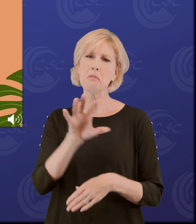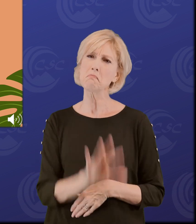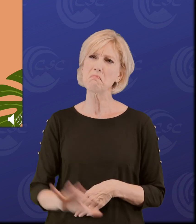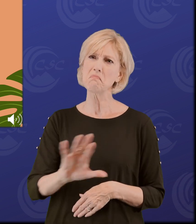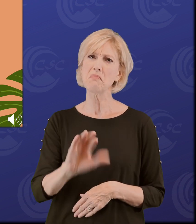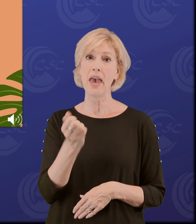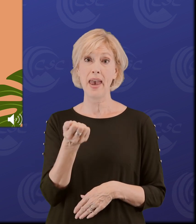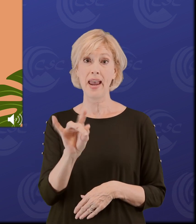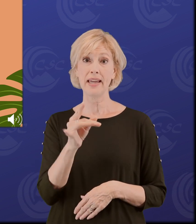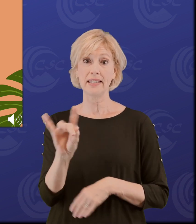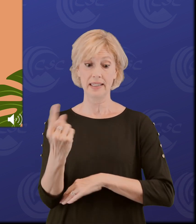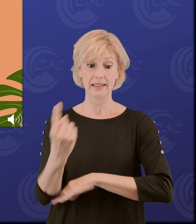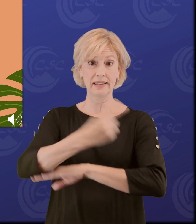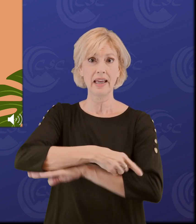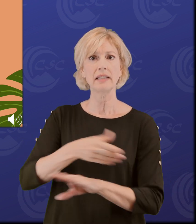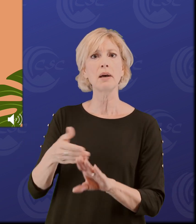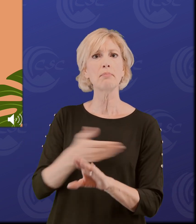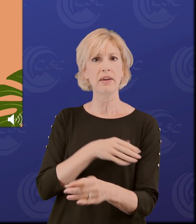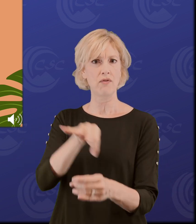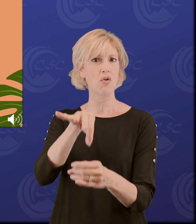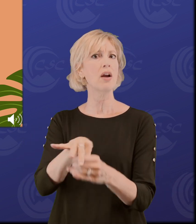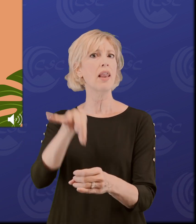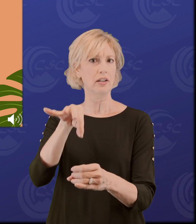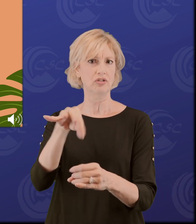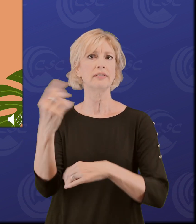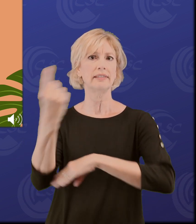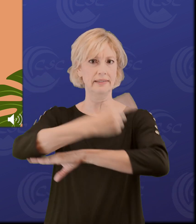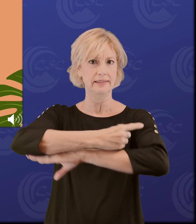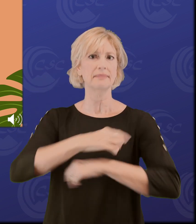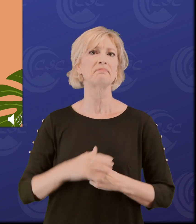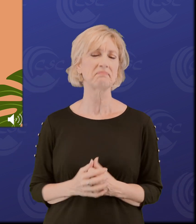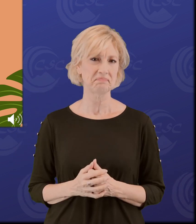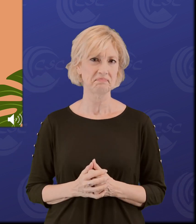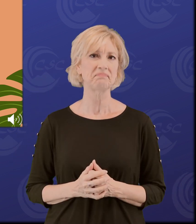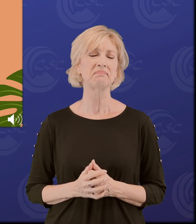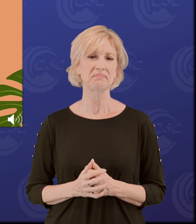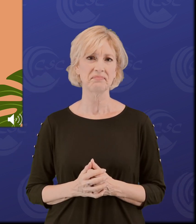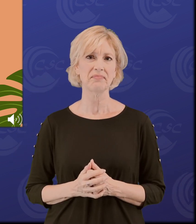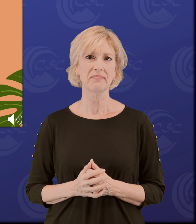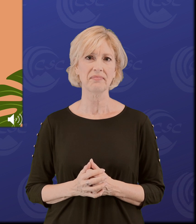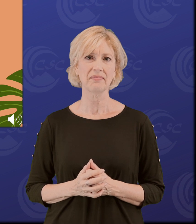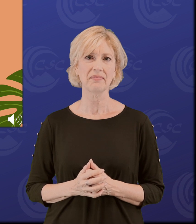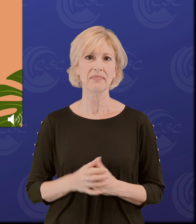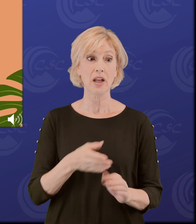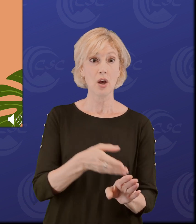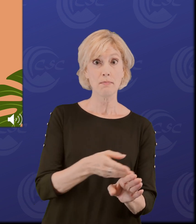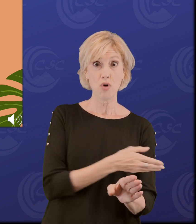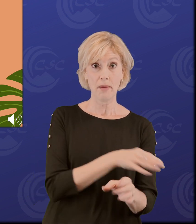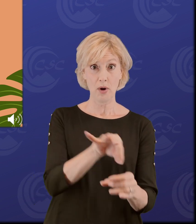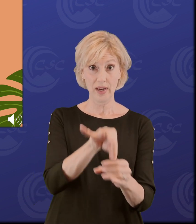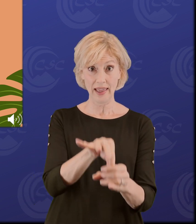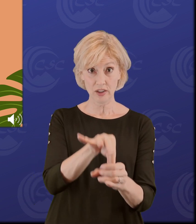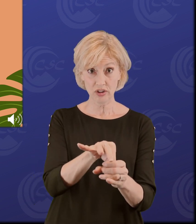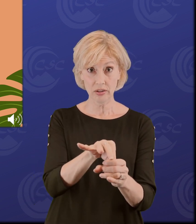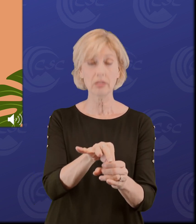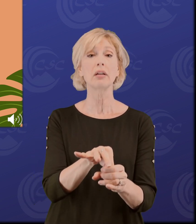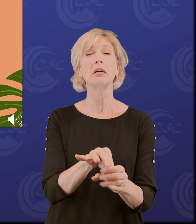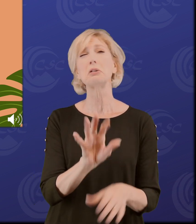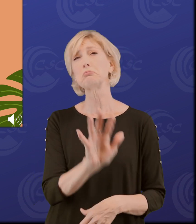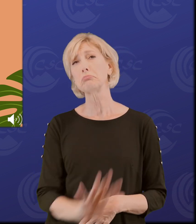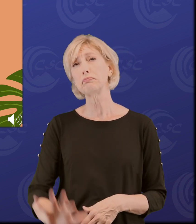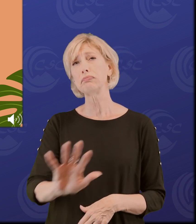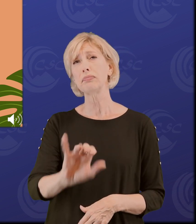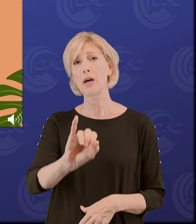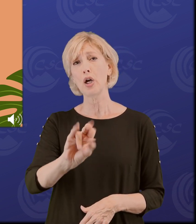July 21st, and for the general election, sometime around October 16th. If you do not receive your ballot around this time frame, you